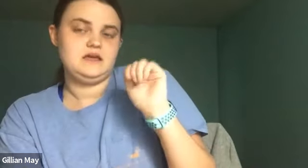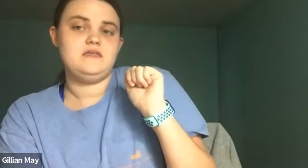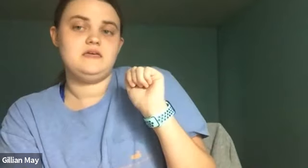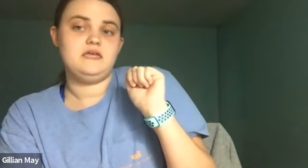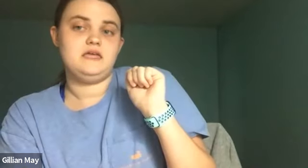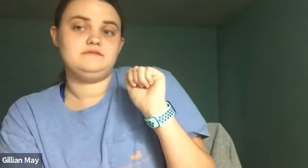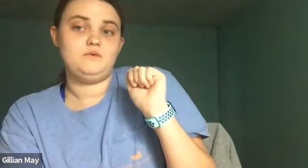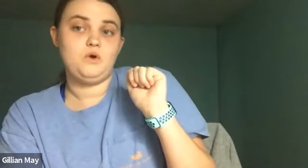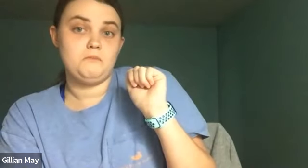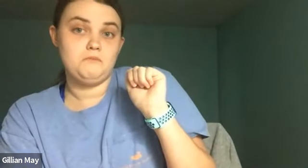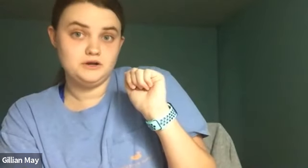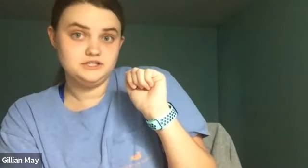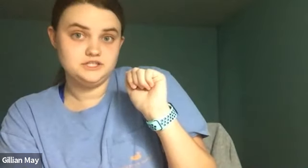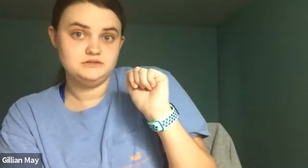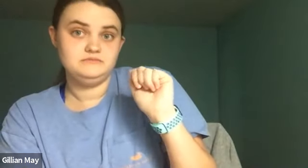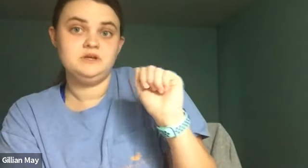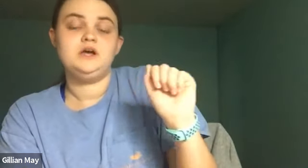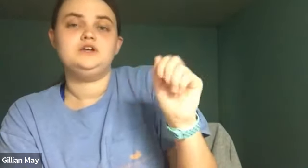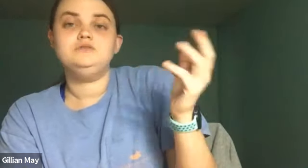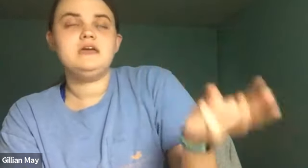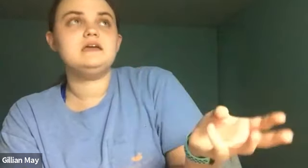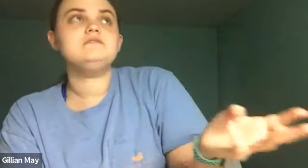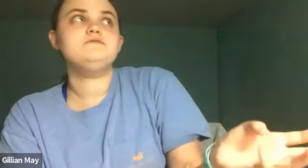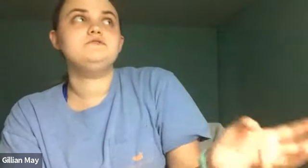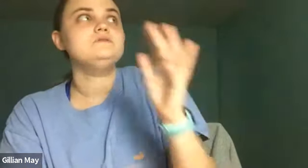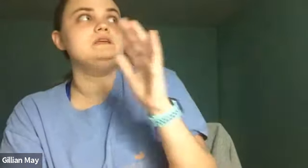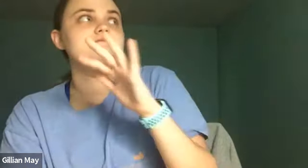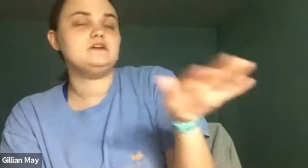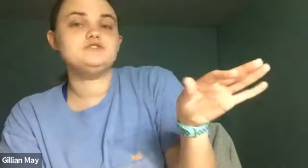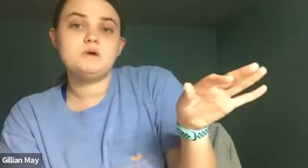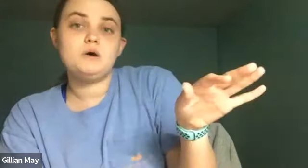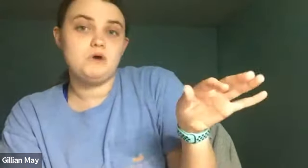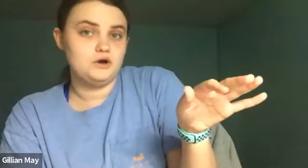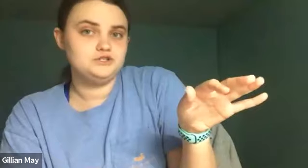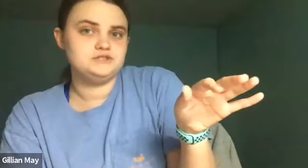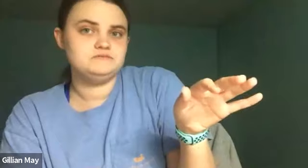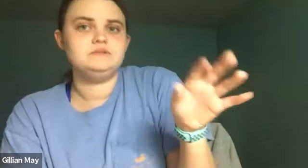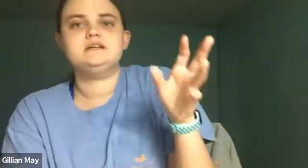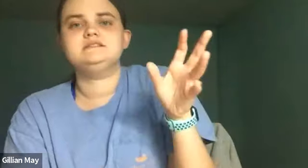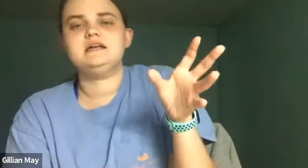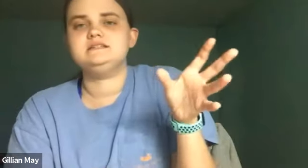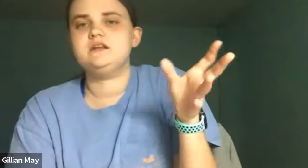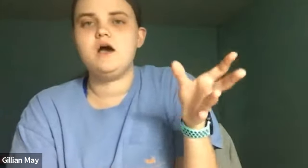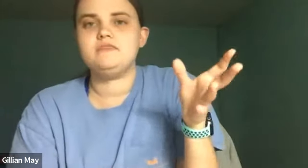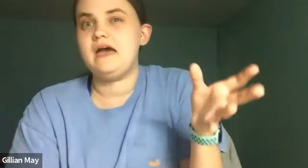And then for March, you can fully fingerspell March because that is not that